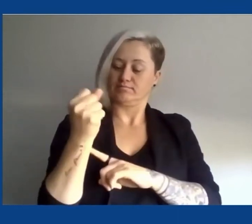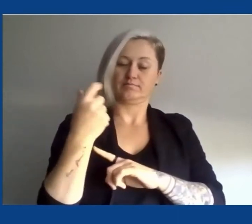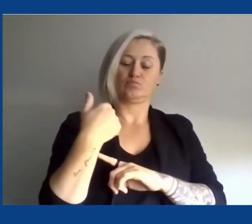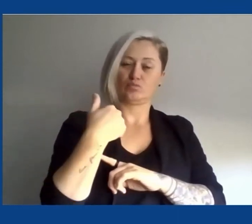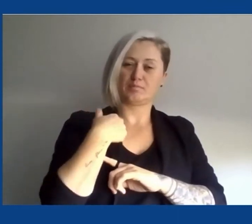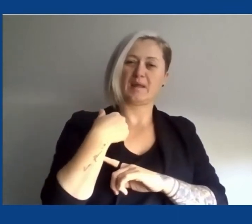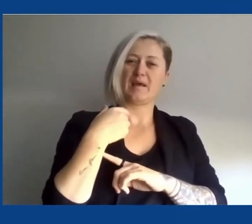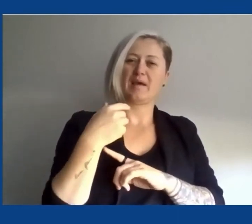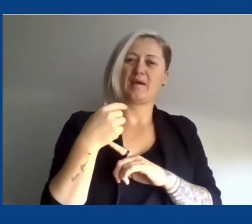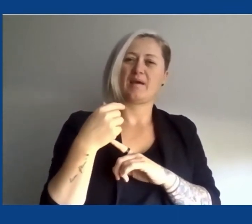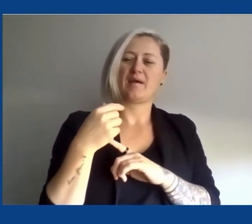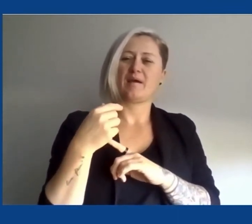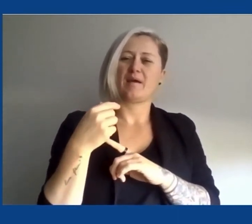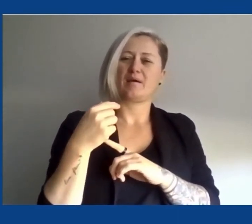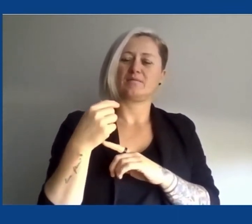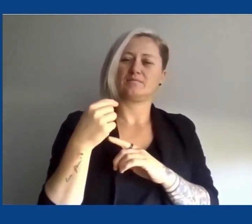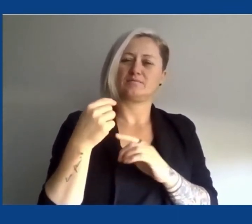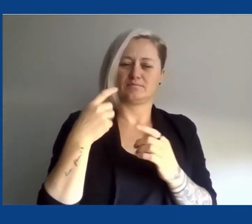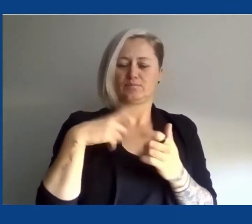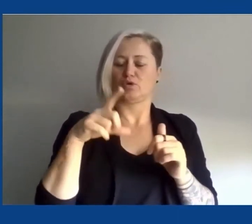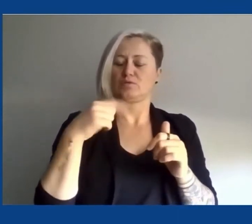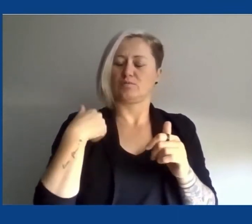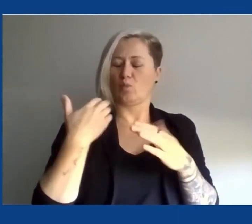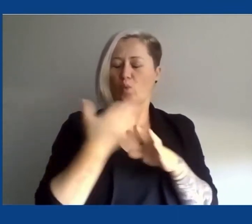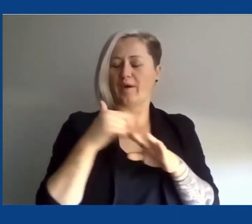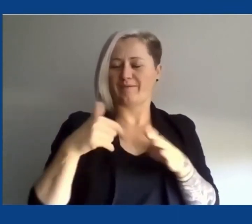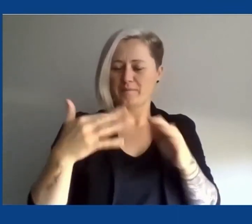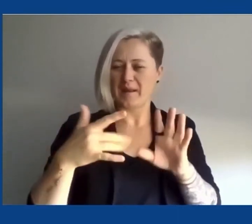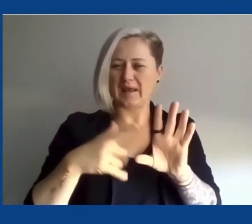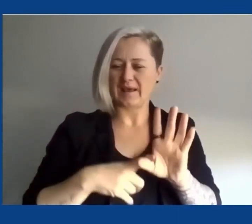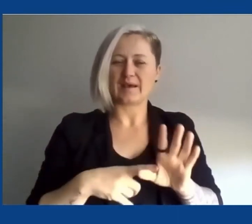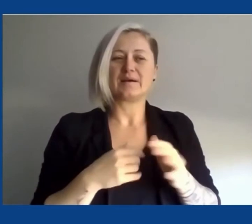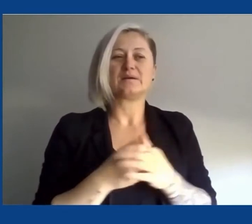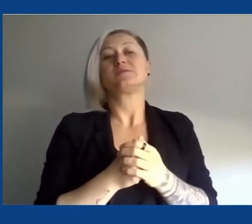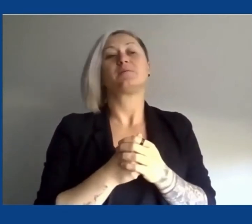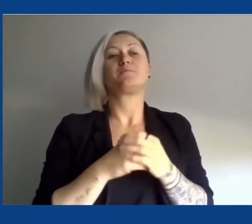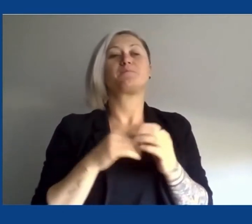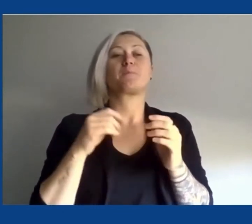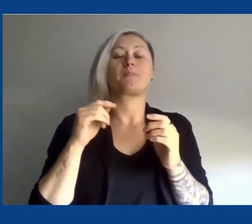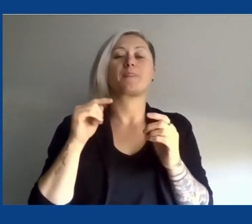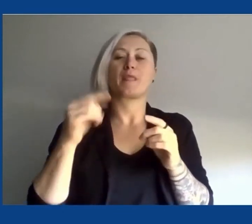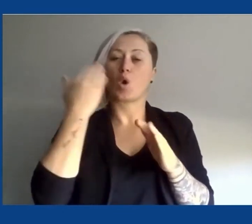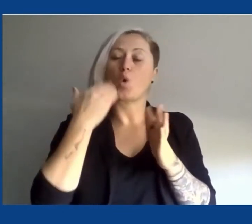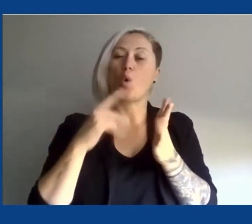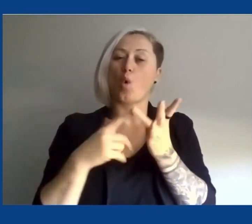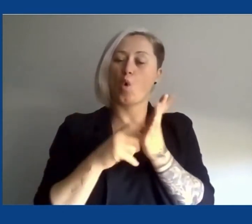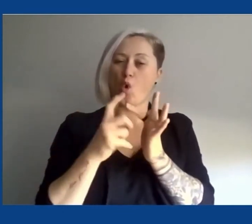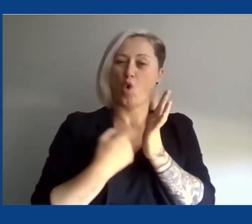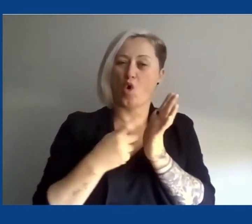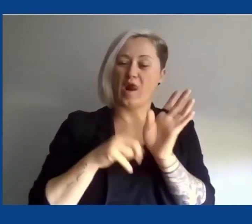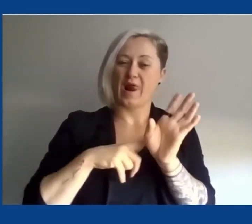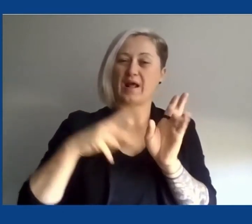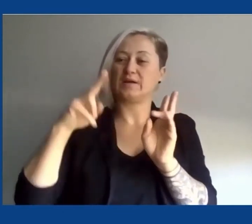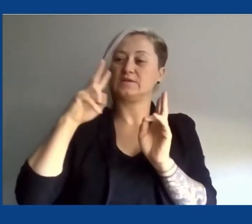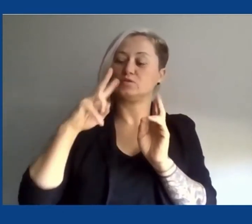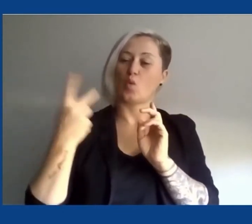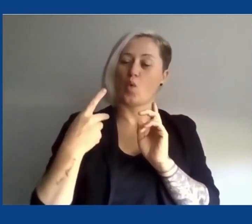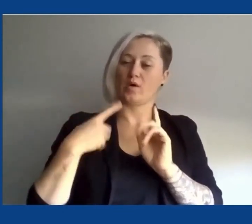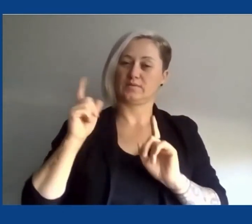the justice system up in the Territory. And a court orderly, on seeing us wandered over,